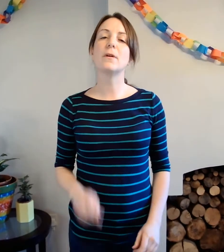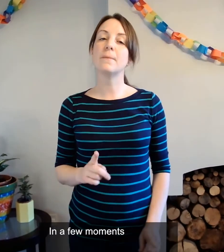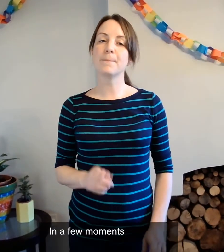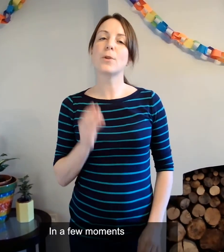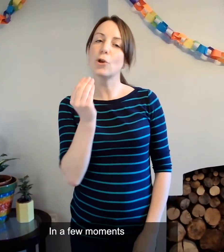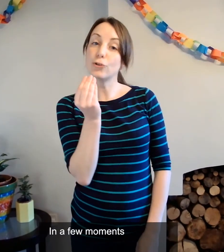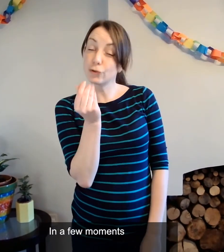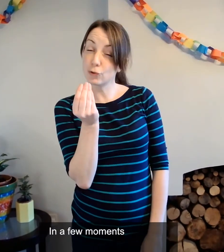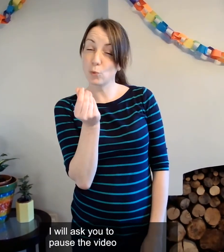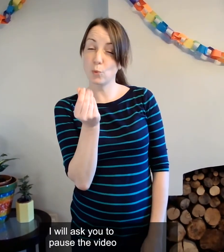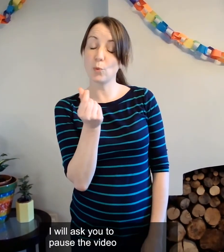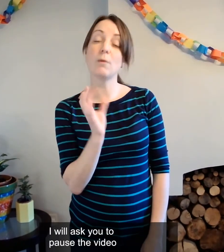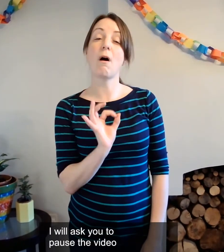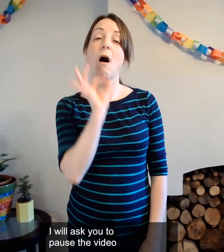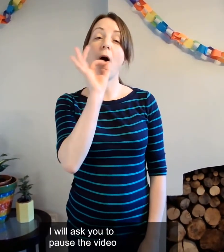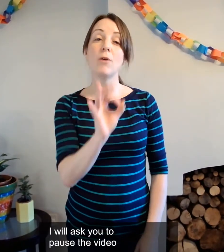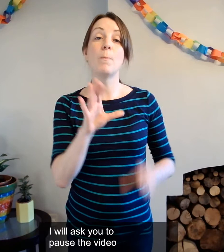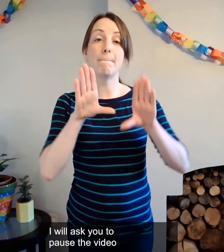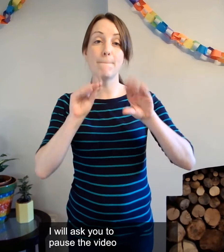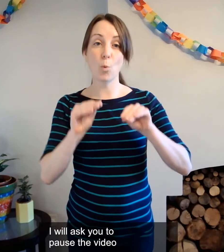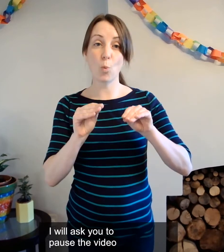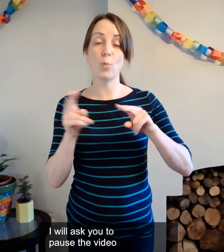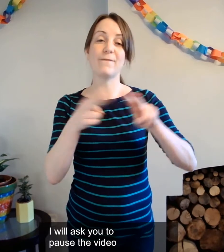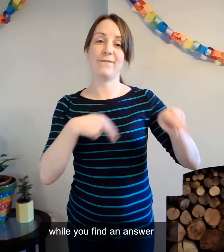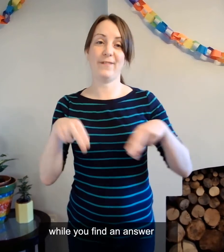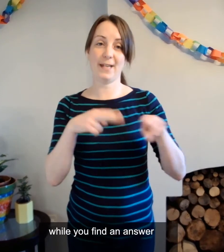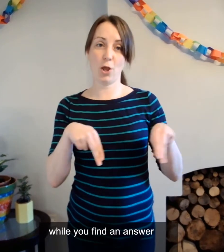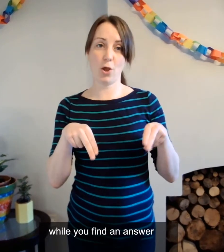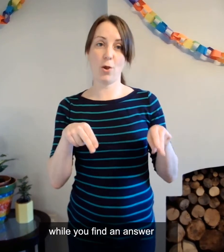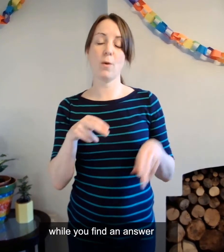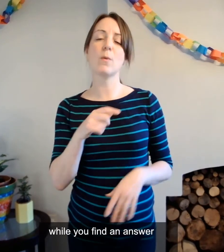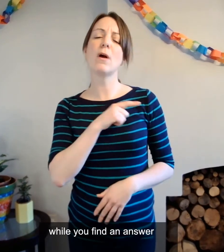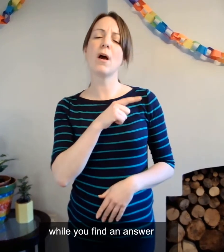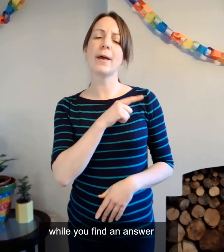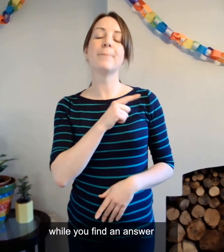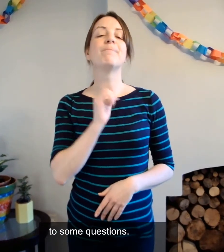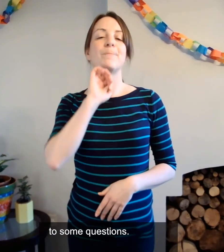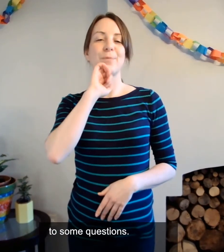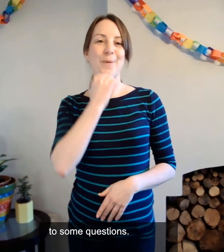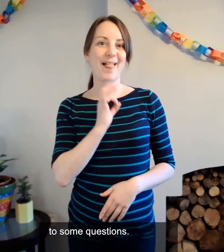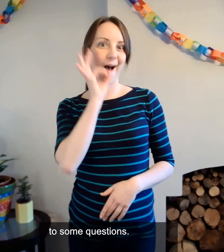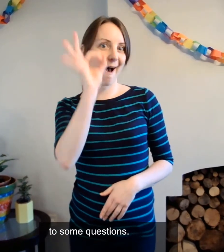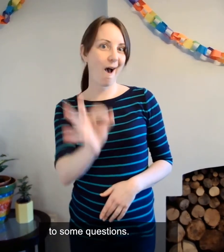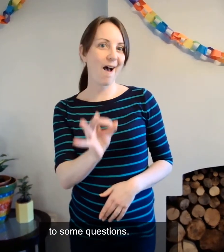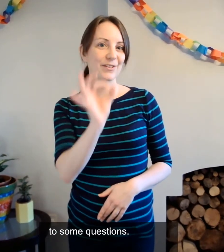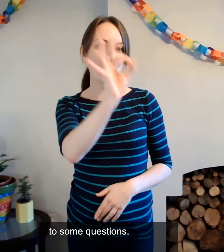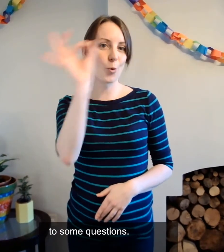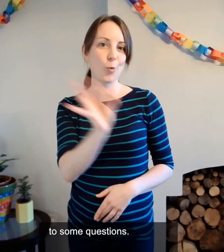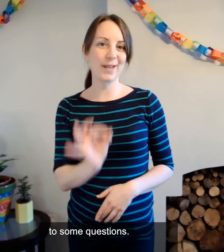In a few moments, I will ask you to pause the video while you find an answer to some questions.